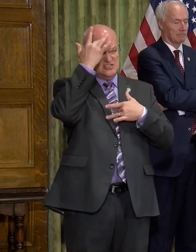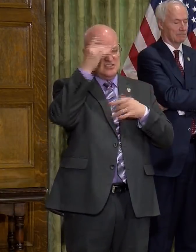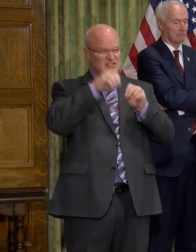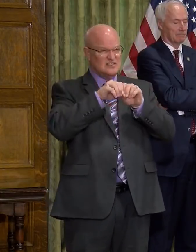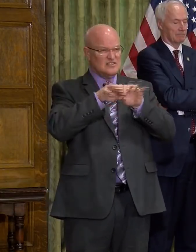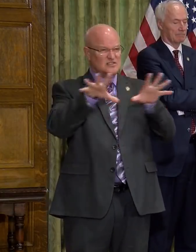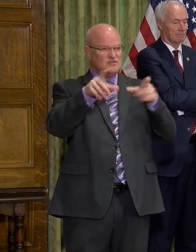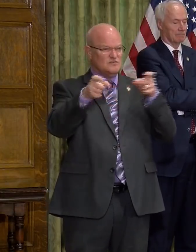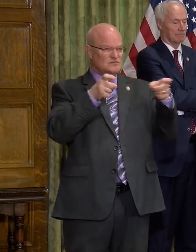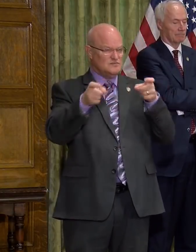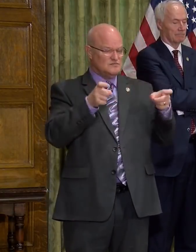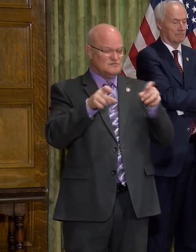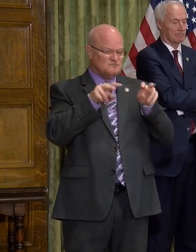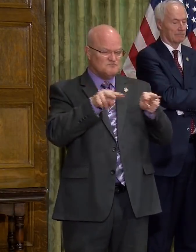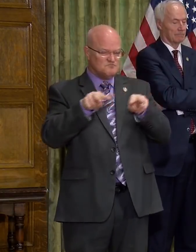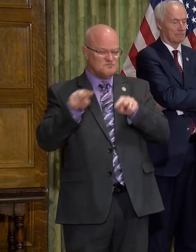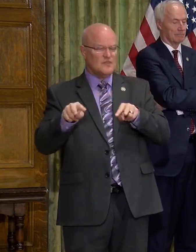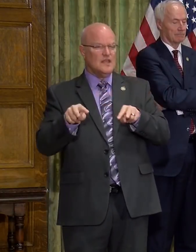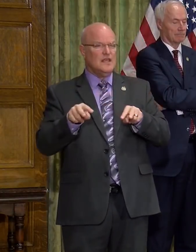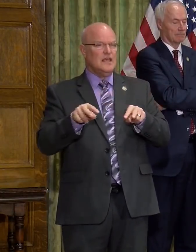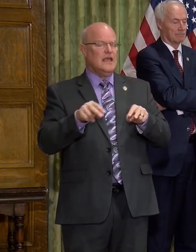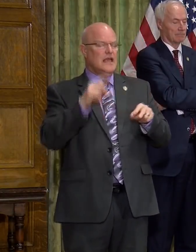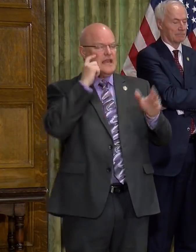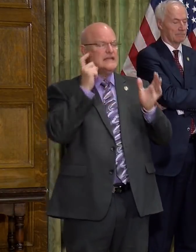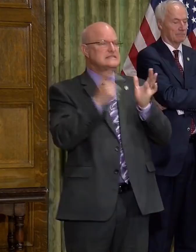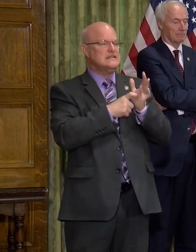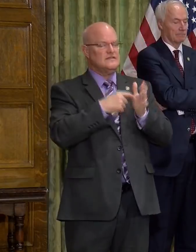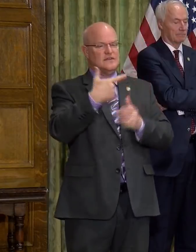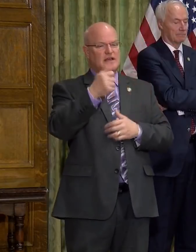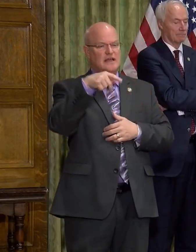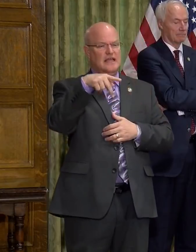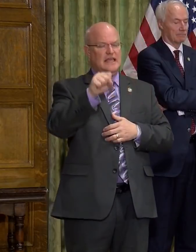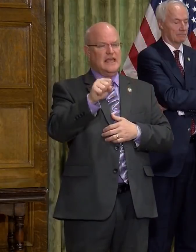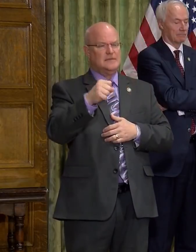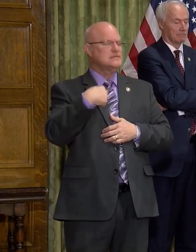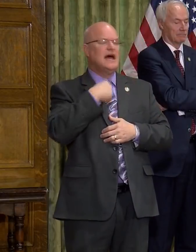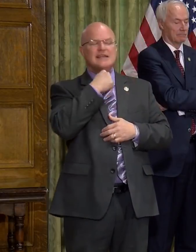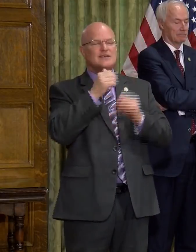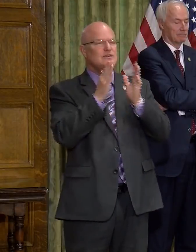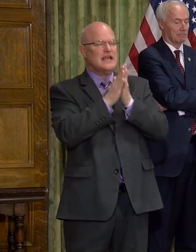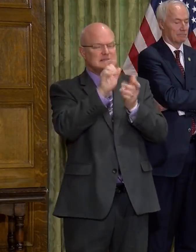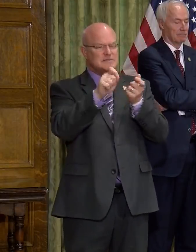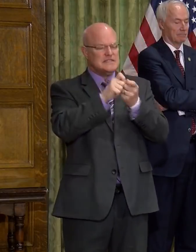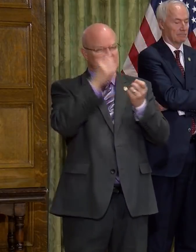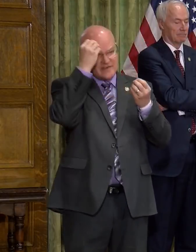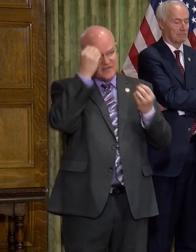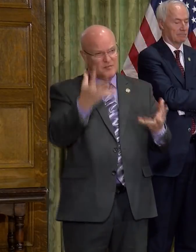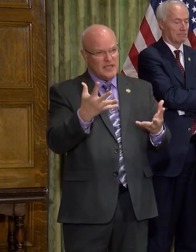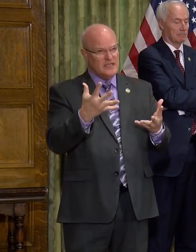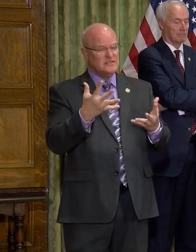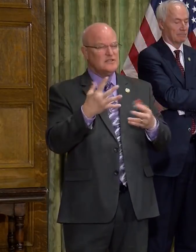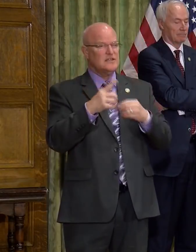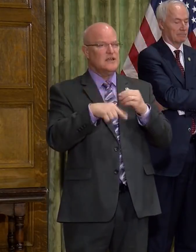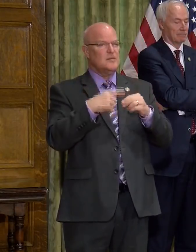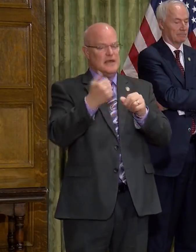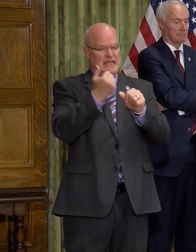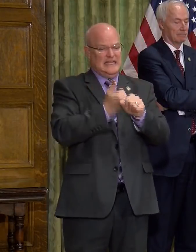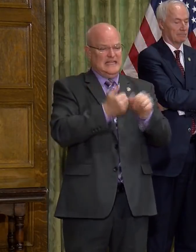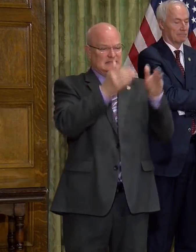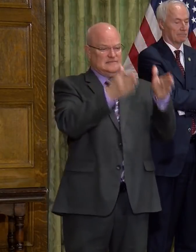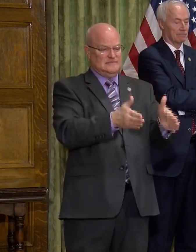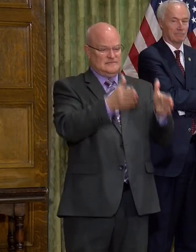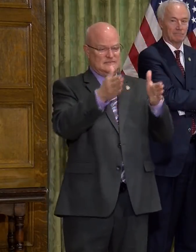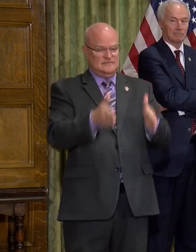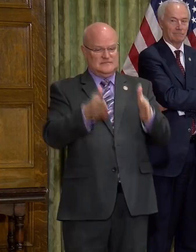and identify gaps and make recommendations. I don't have specific information on each of those